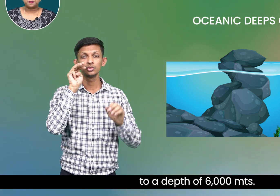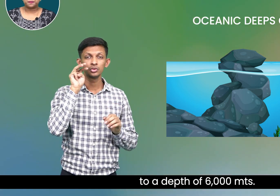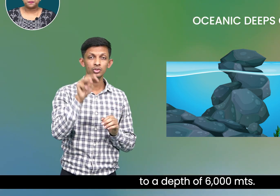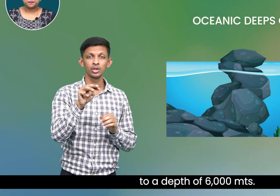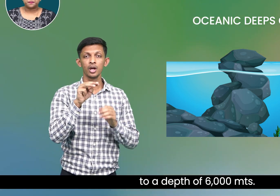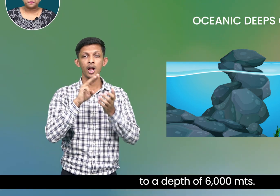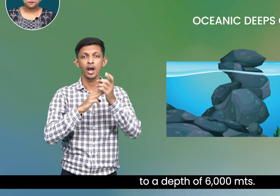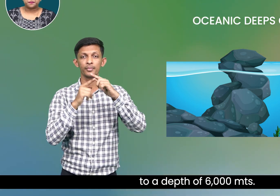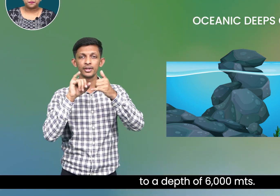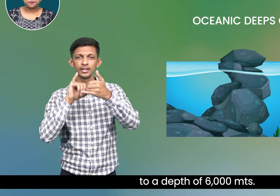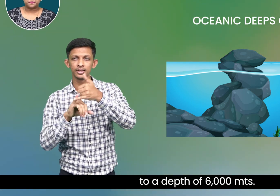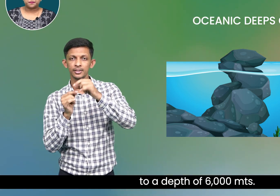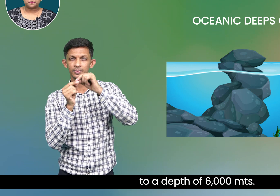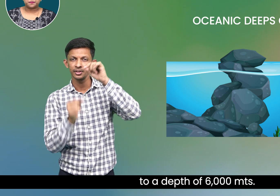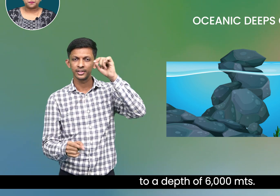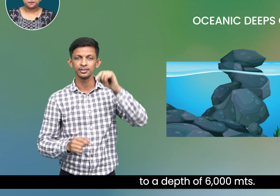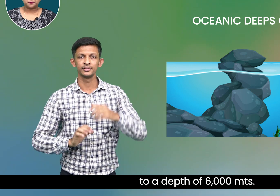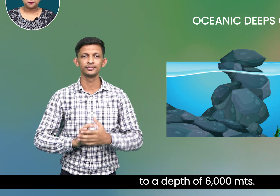meters.